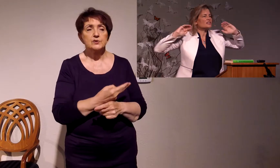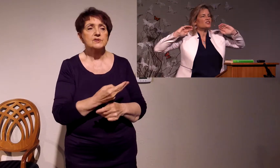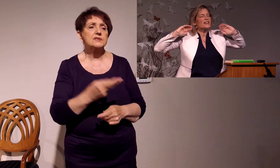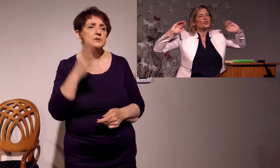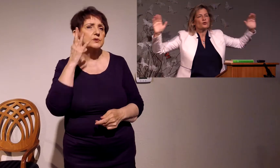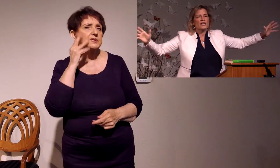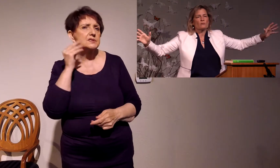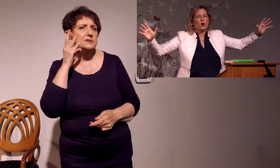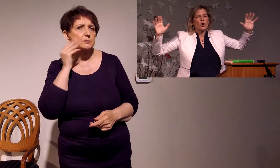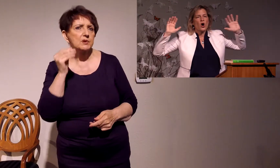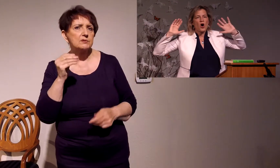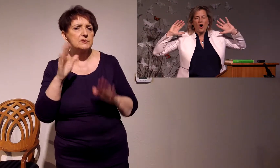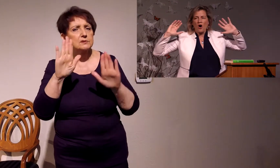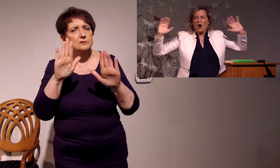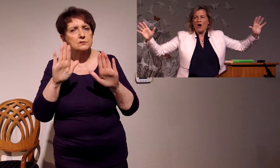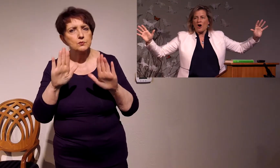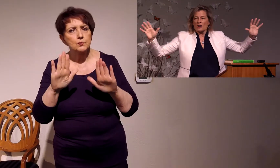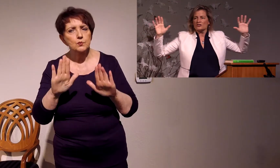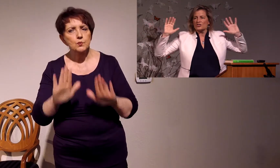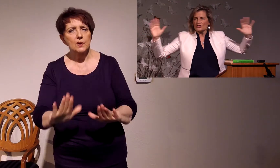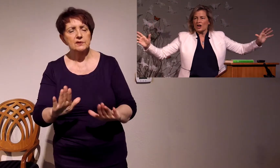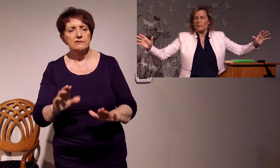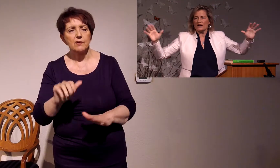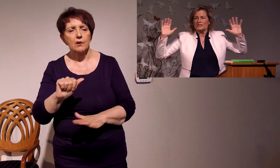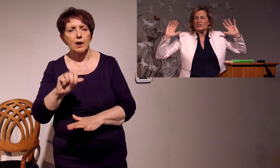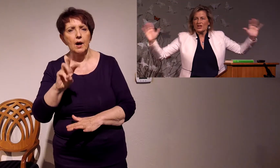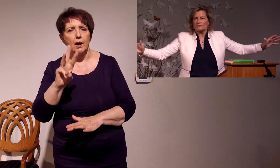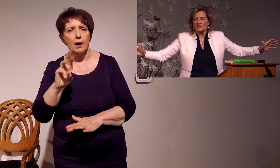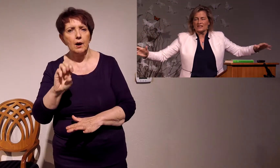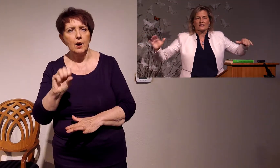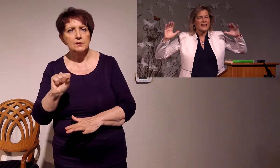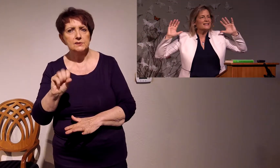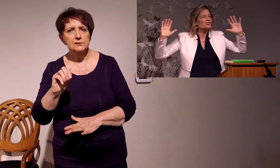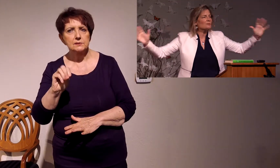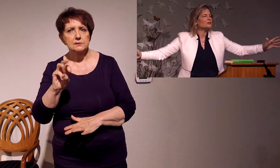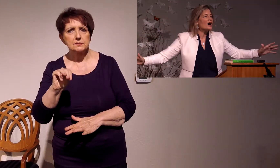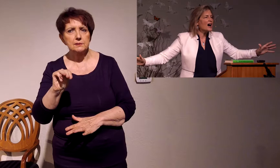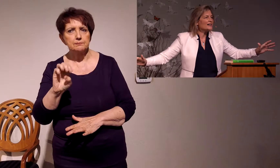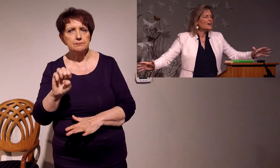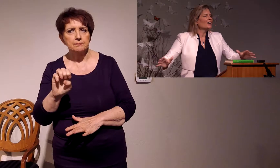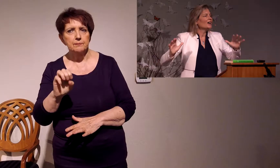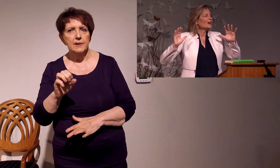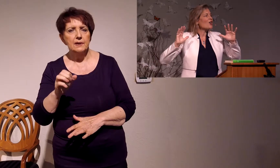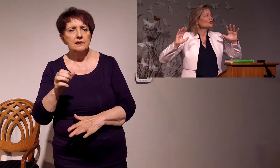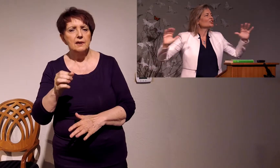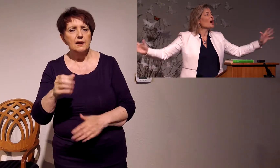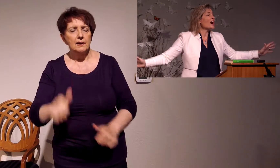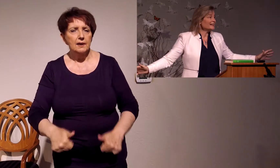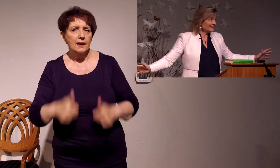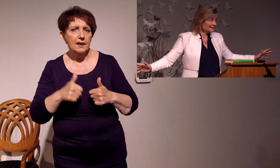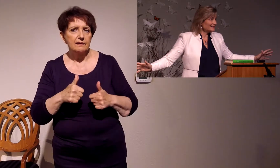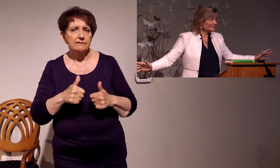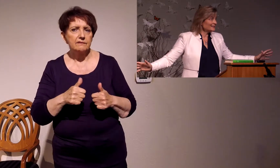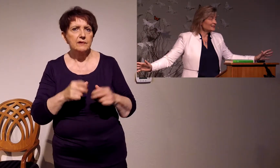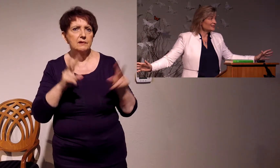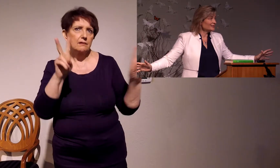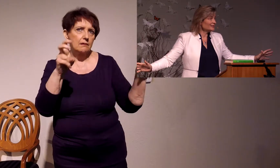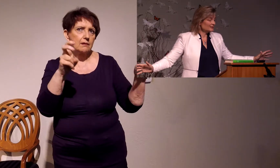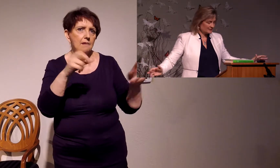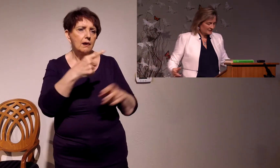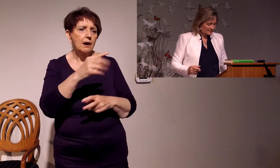experience this incredible, awesome substance and supply called God.